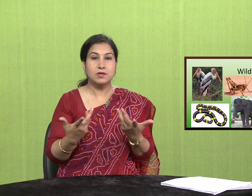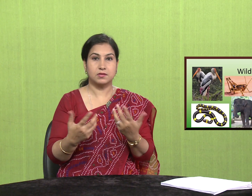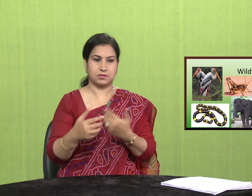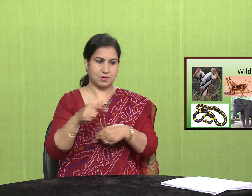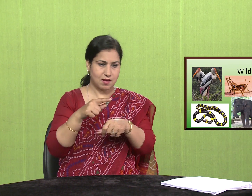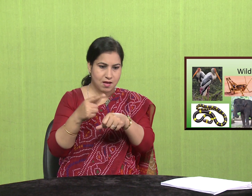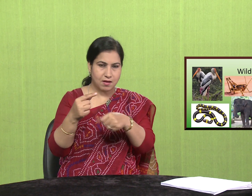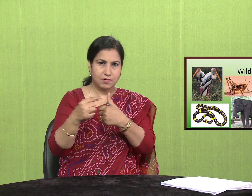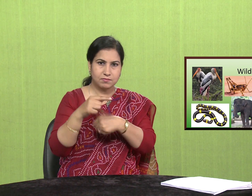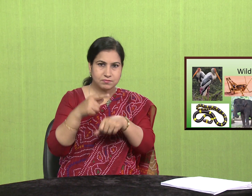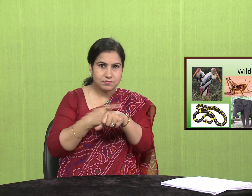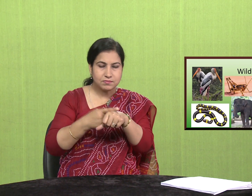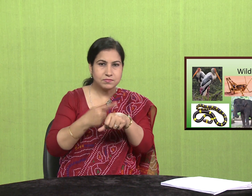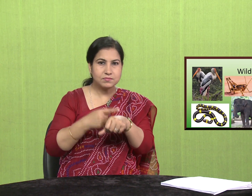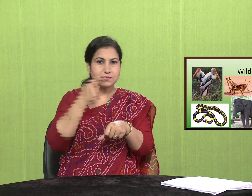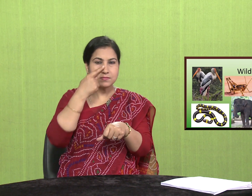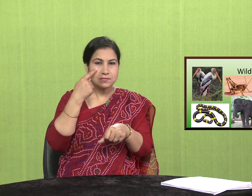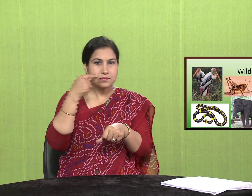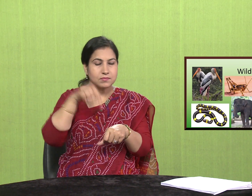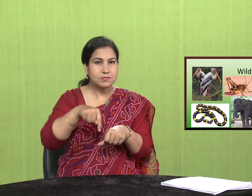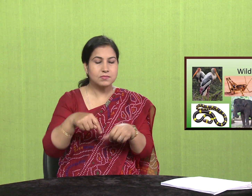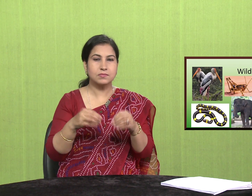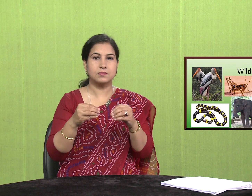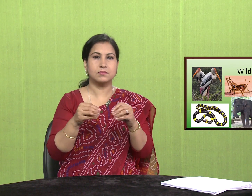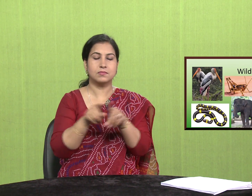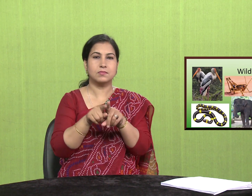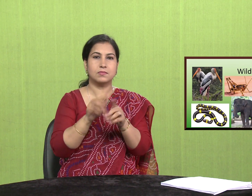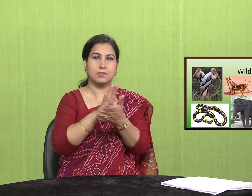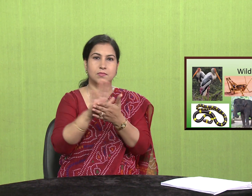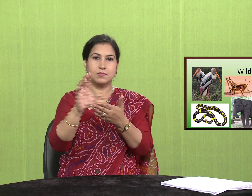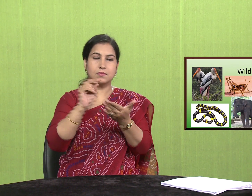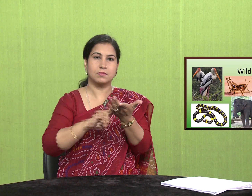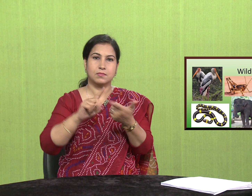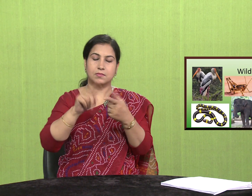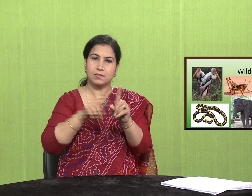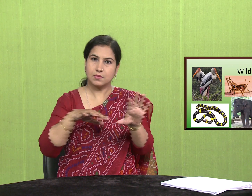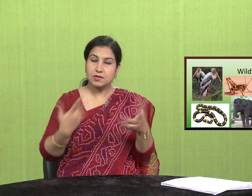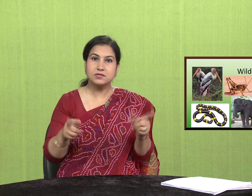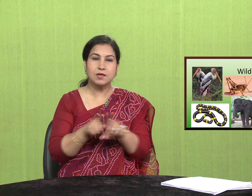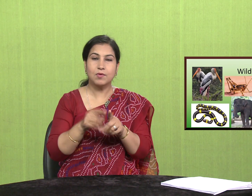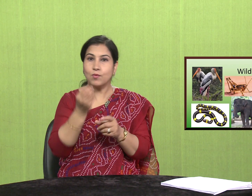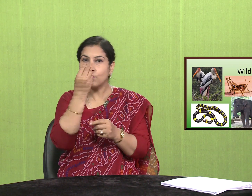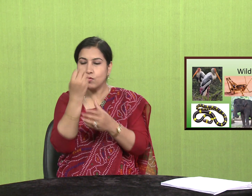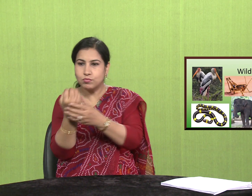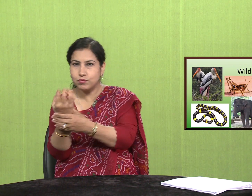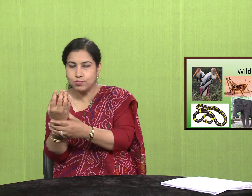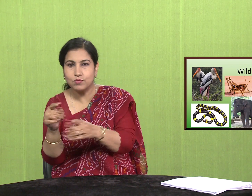help in pollination of flower, and have an important role to play as decomposer of the ecosystem.